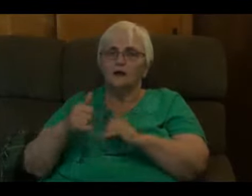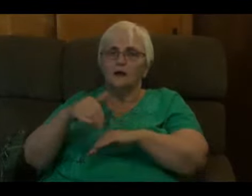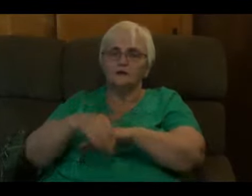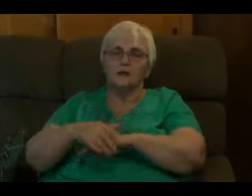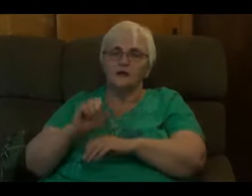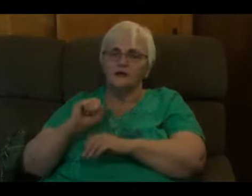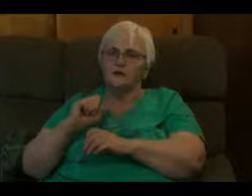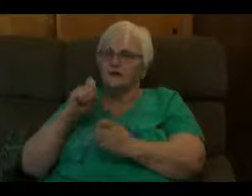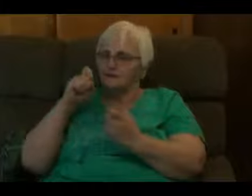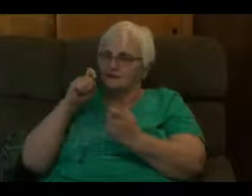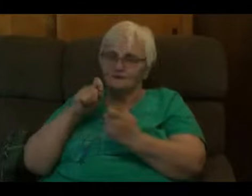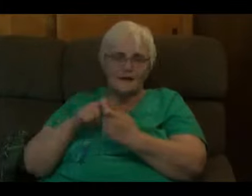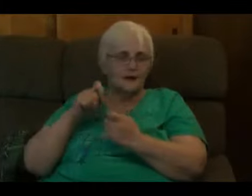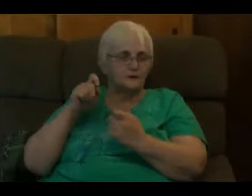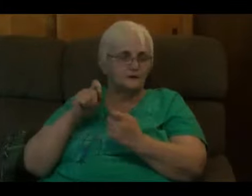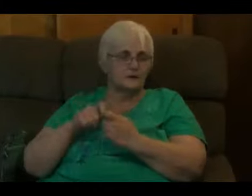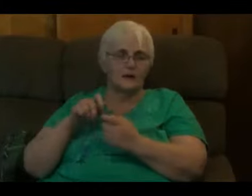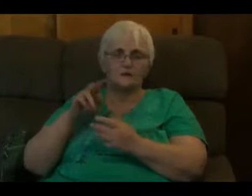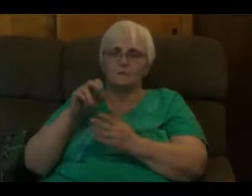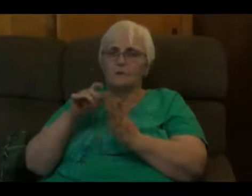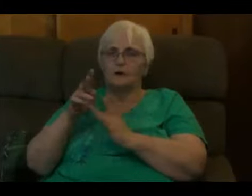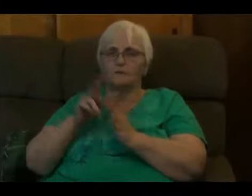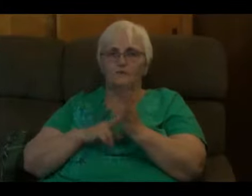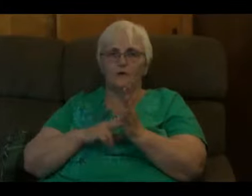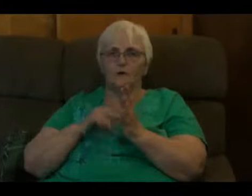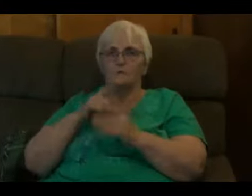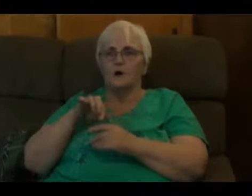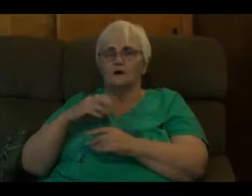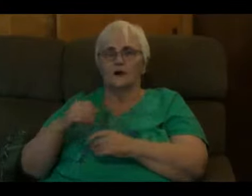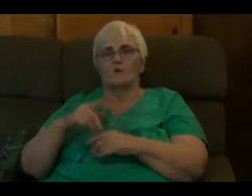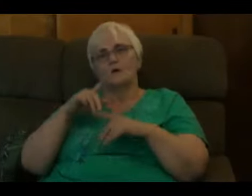The very exact scripture. You know, Mark and I were smiling at each other because